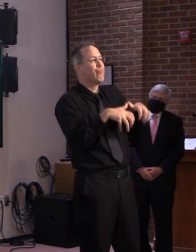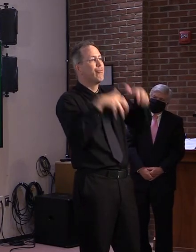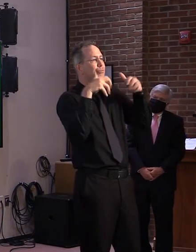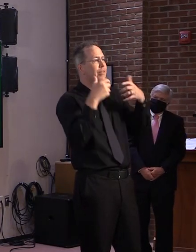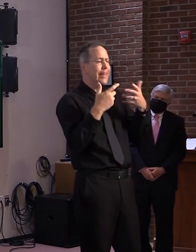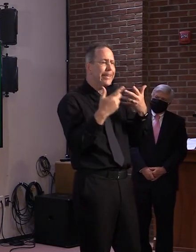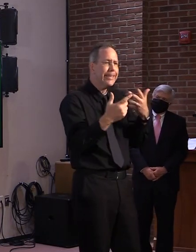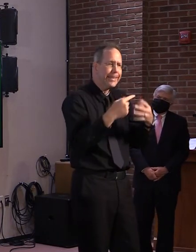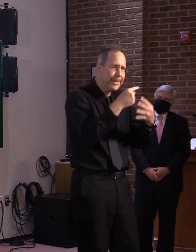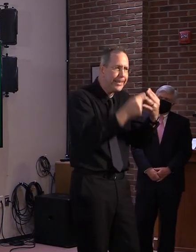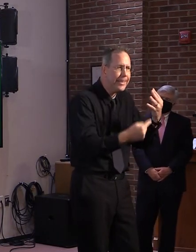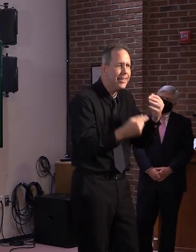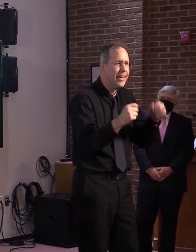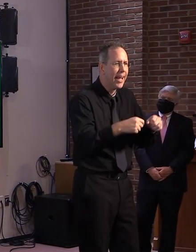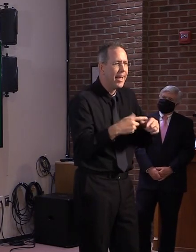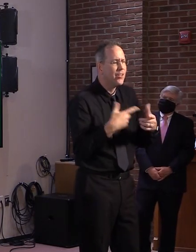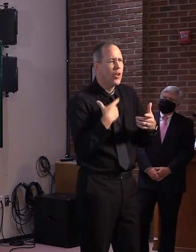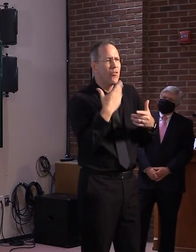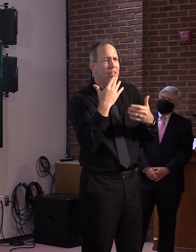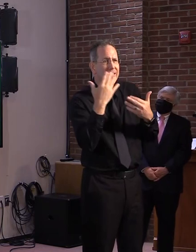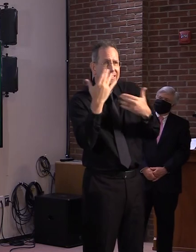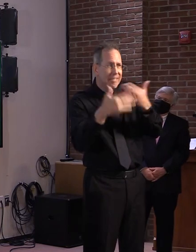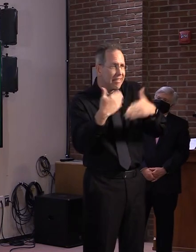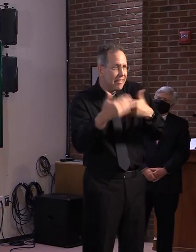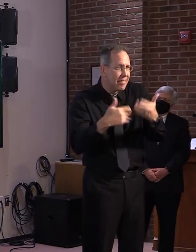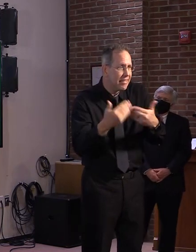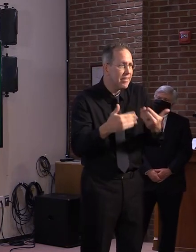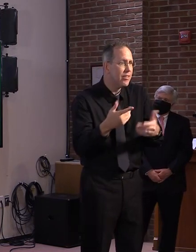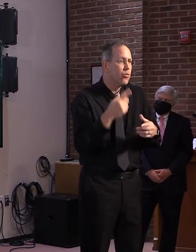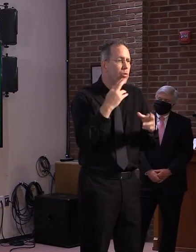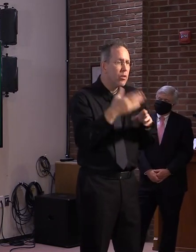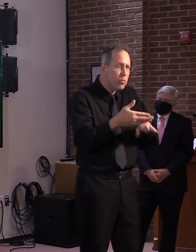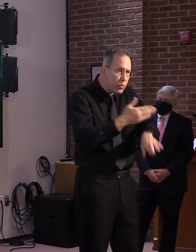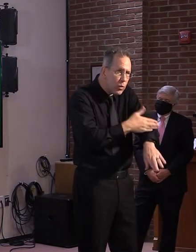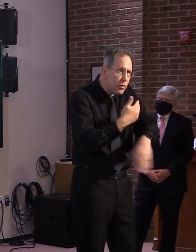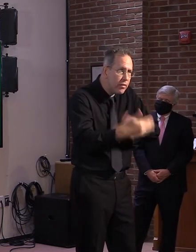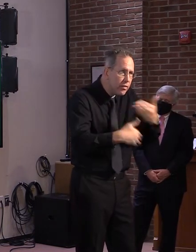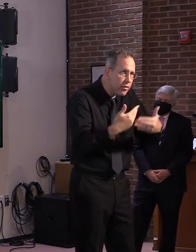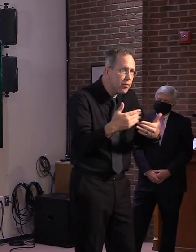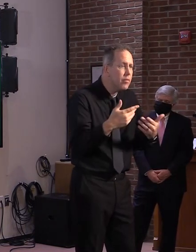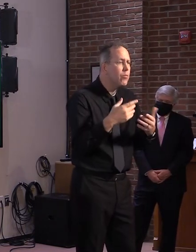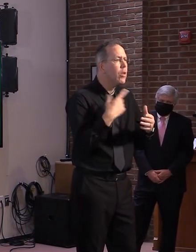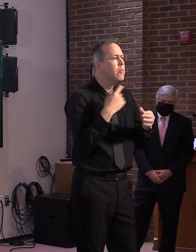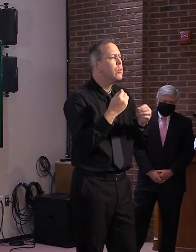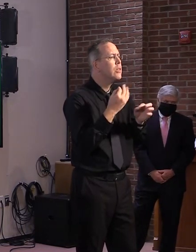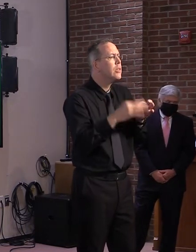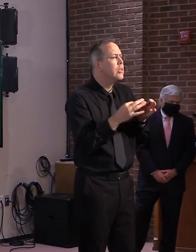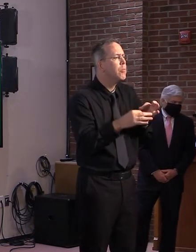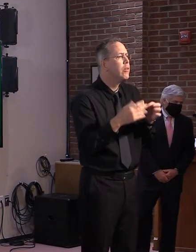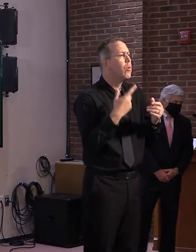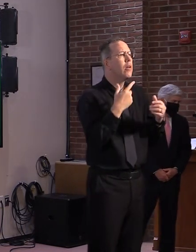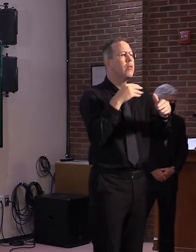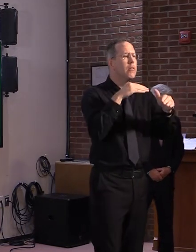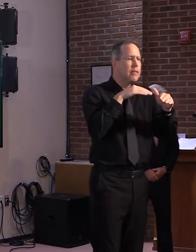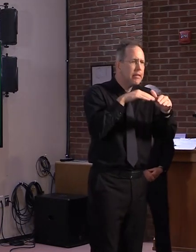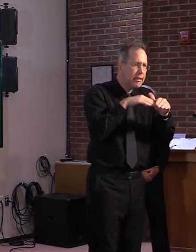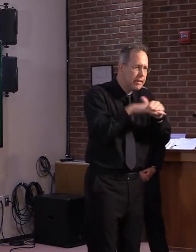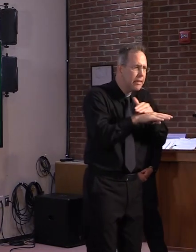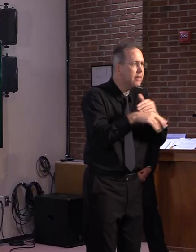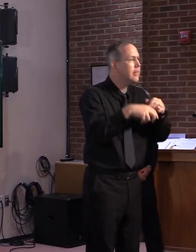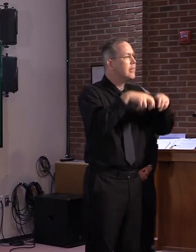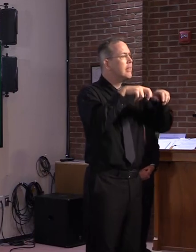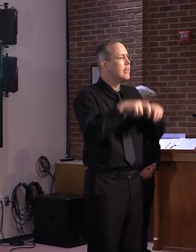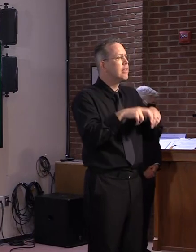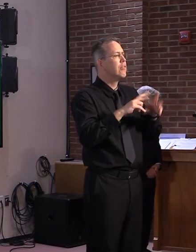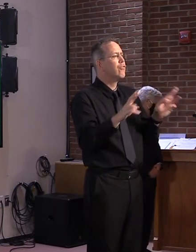point of care, if you will, testing technology, where that can be your ticket to admission, so to speak.